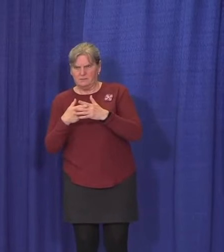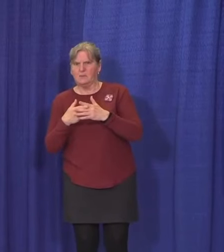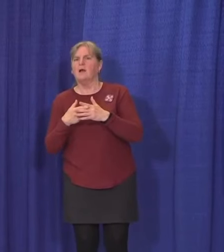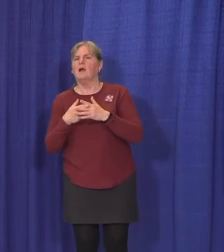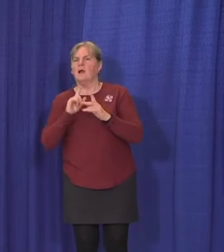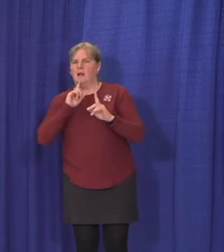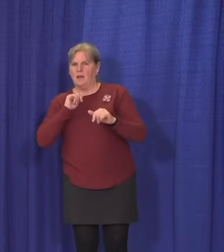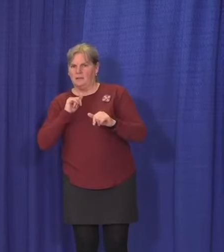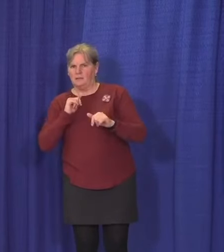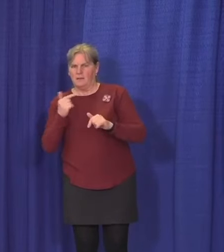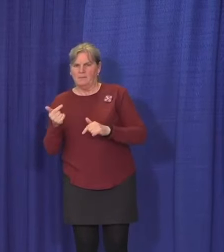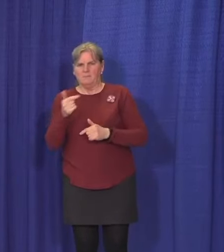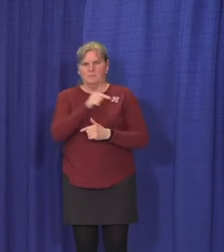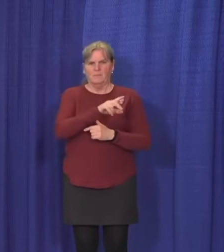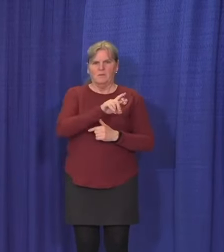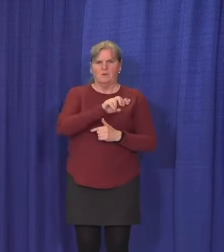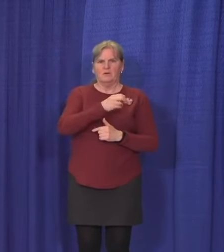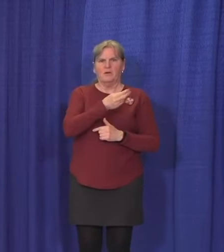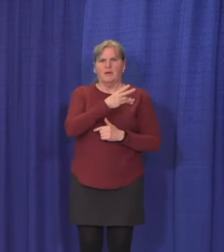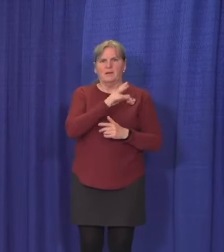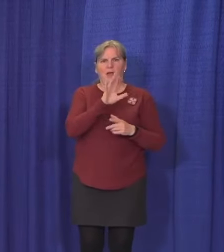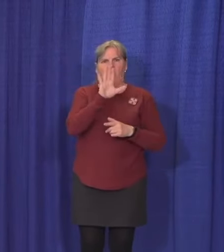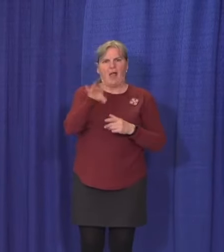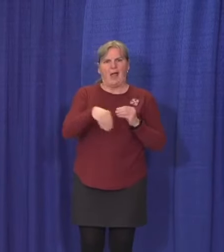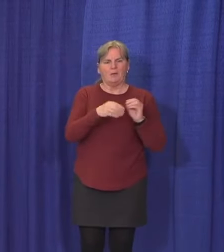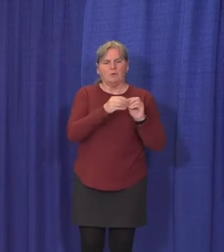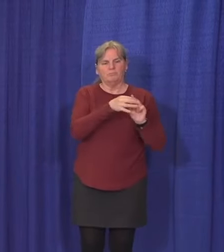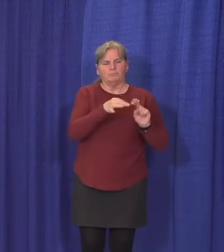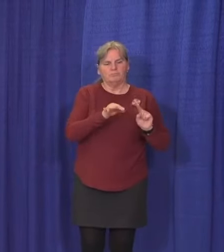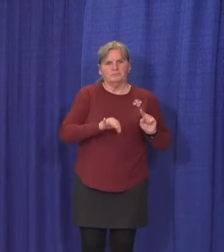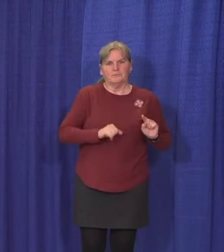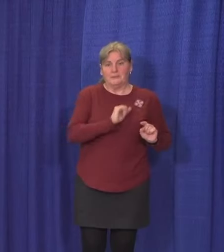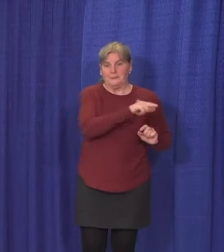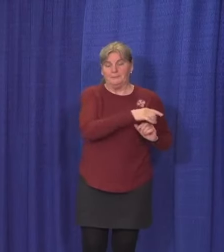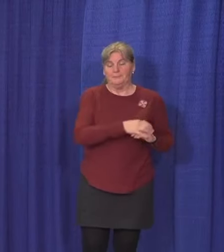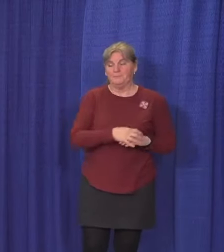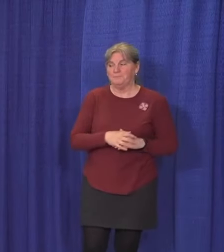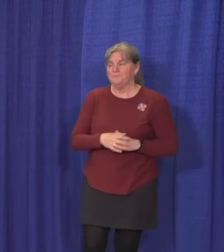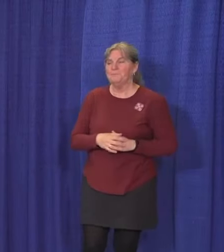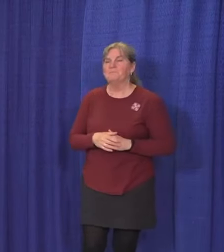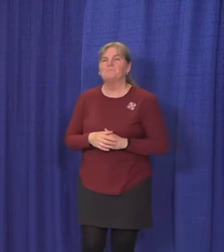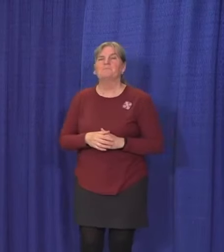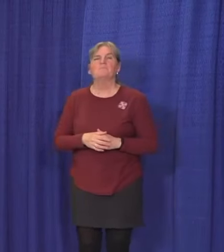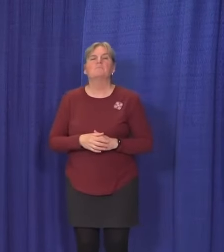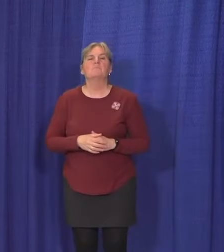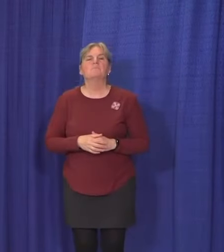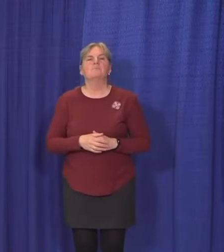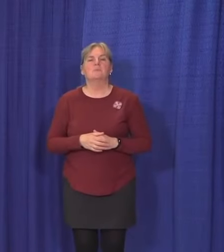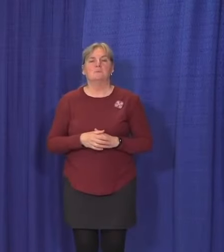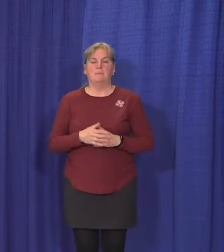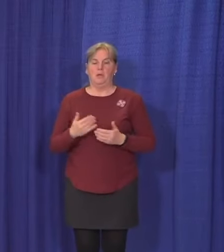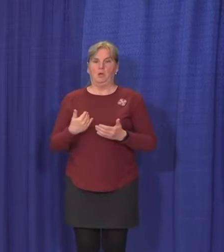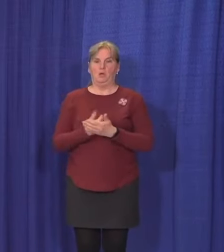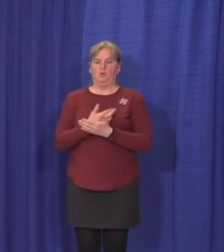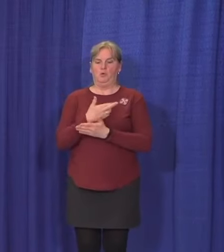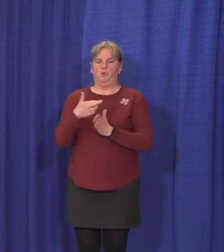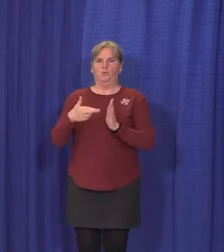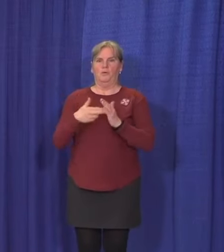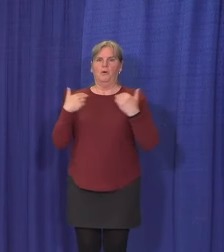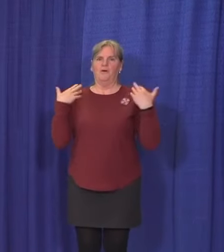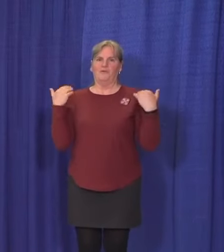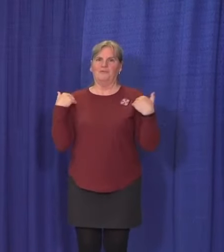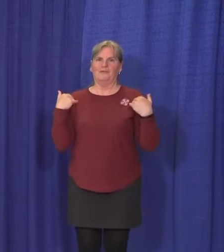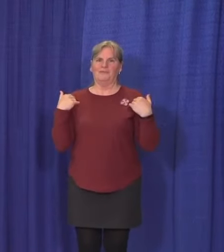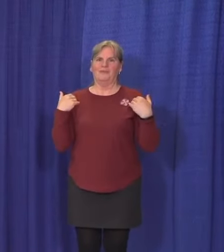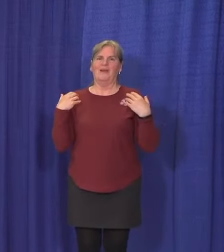question, but then I'm sure Dr. Hanley has more information. Of course, Being new to the role, I can't tell